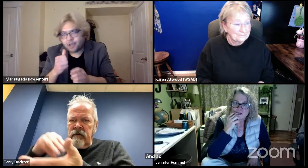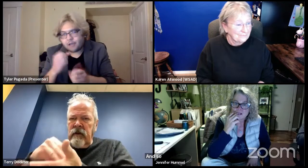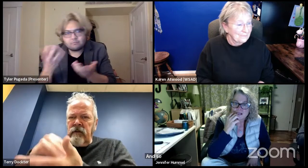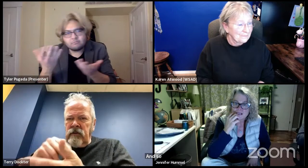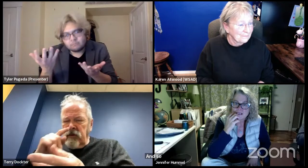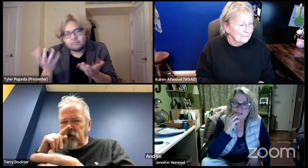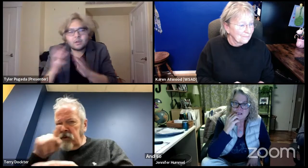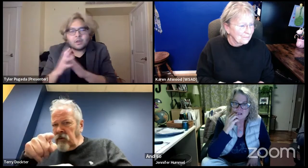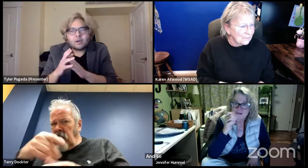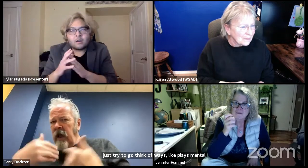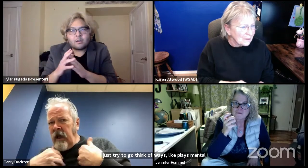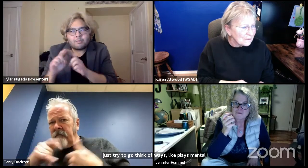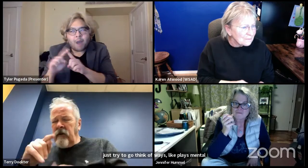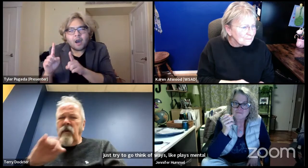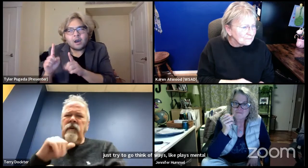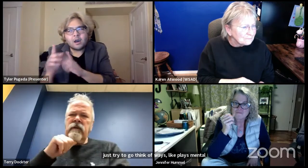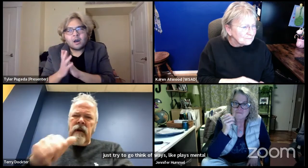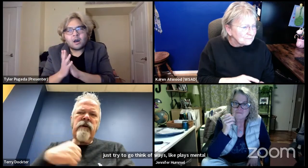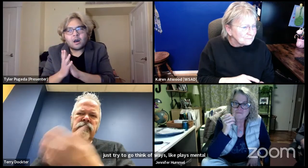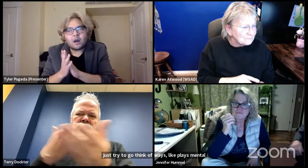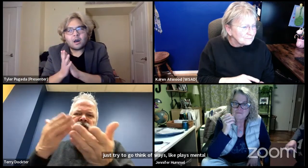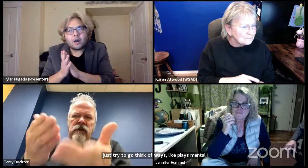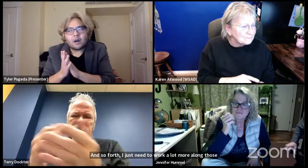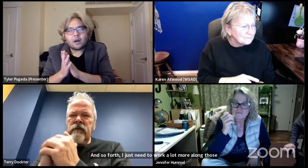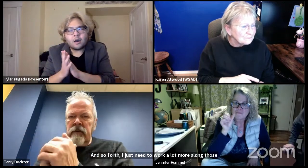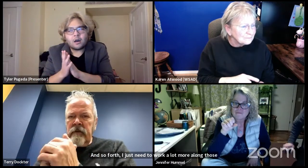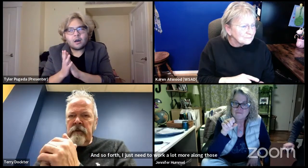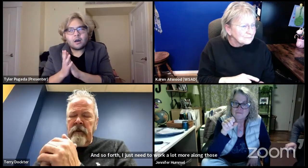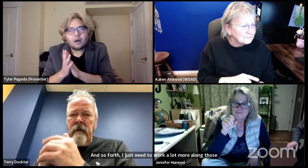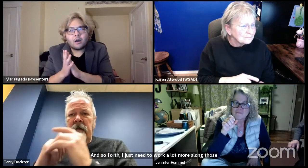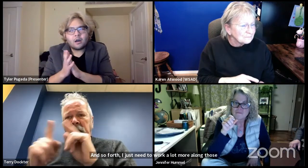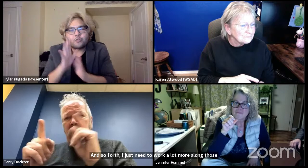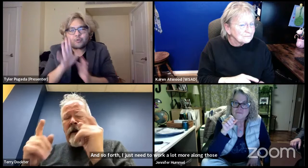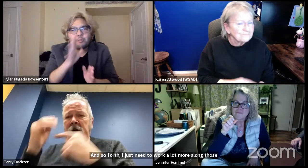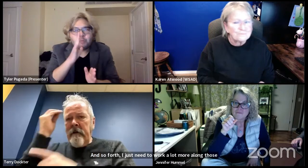ask that question to your healthcare provider. Now,